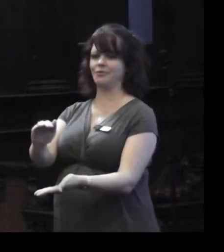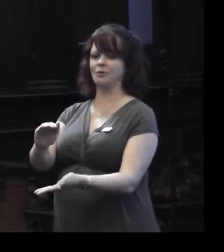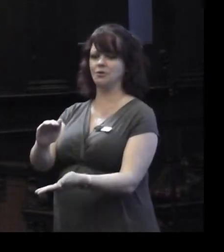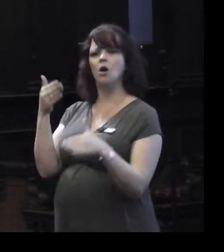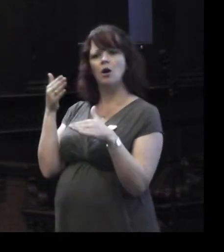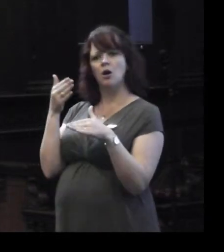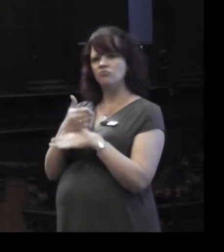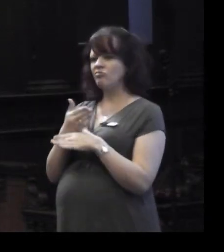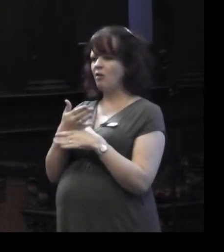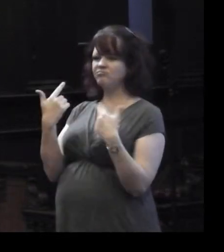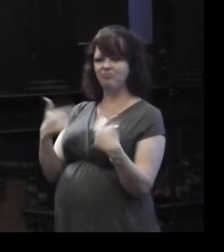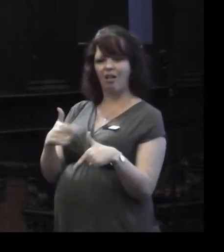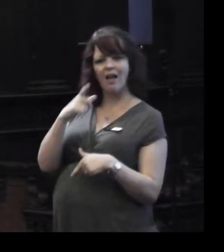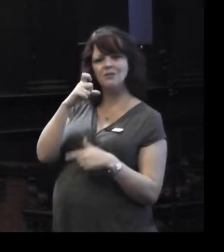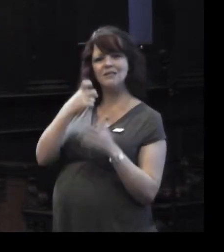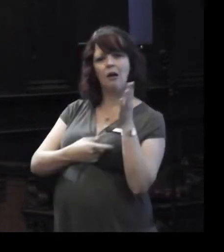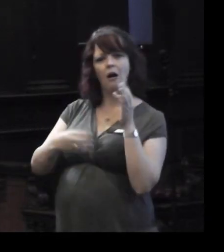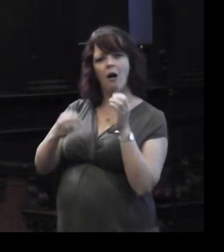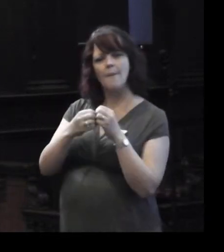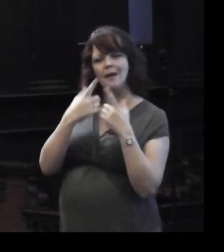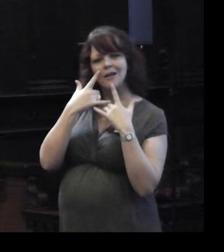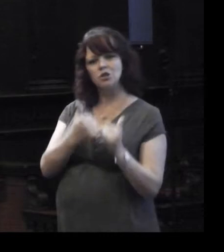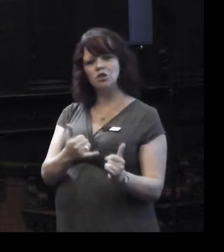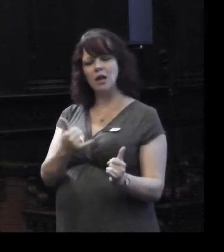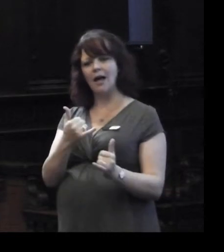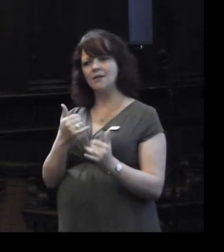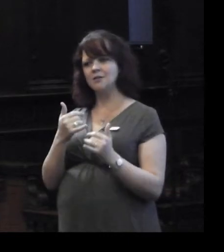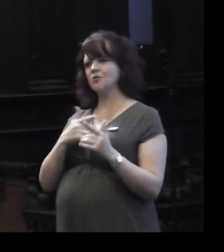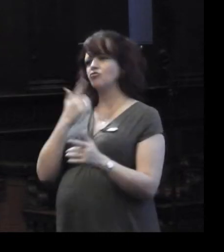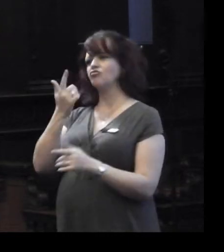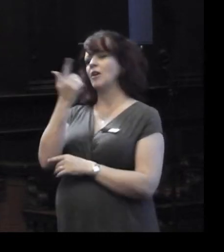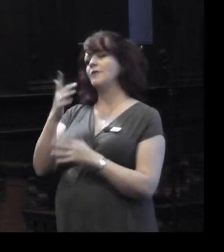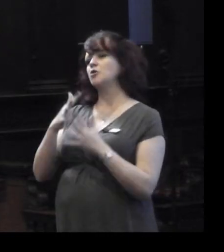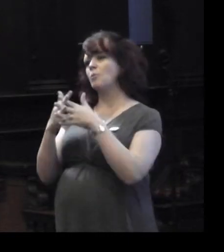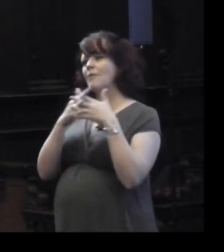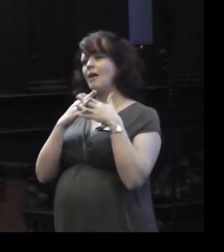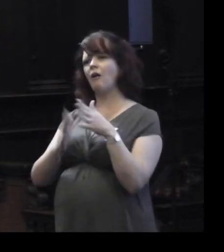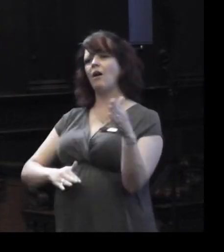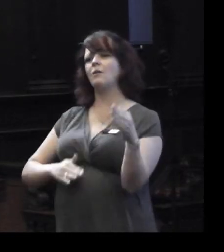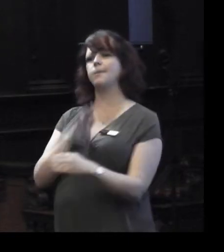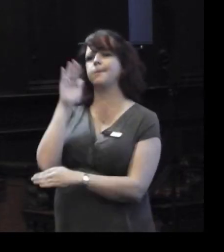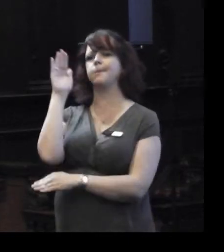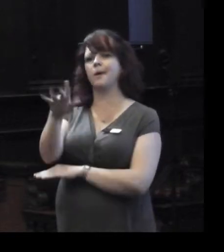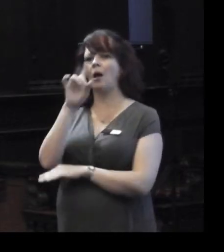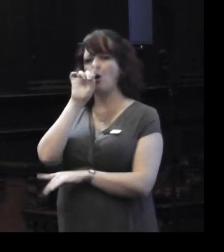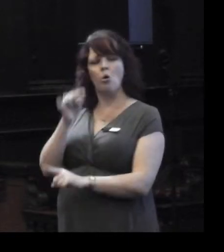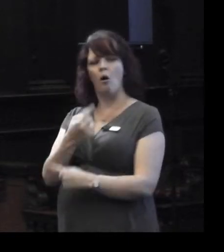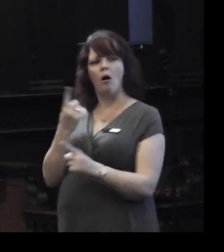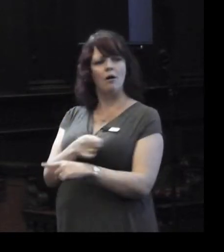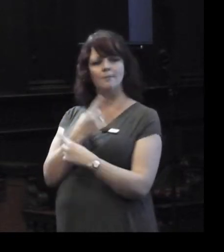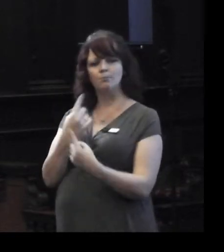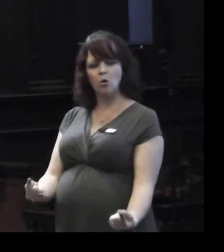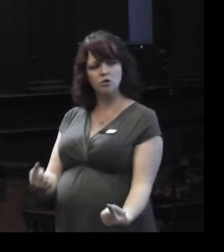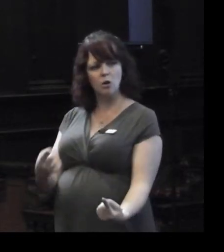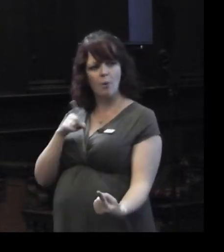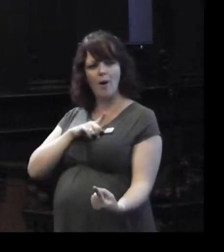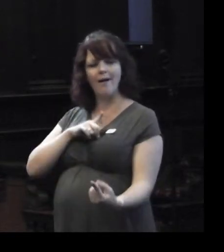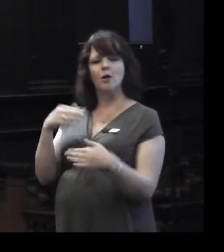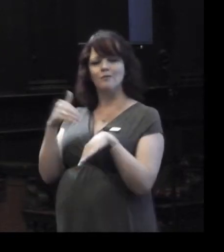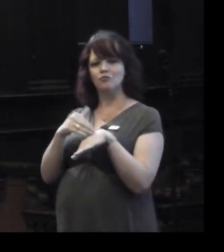CRB check, not being able to travel to America in the future with your family if you have a criminal record.